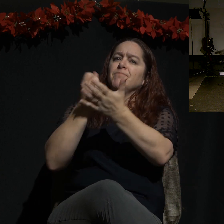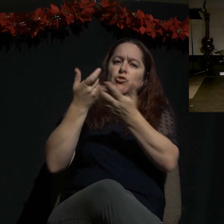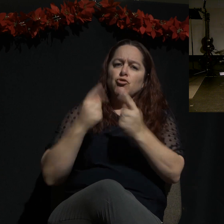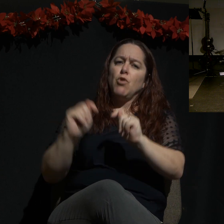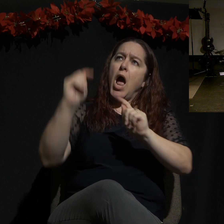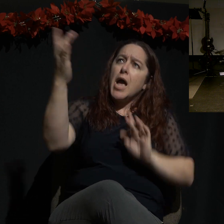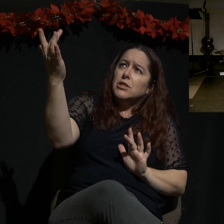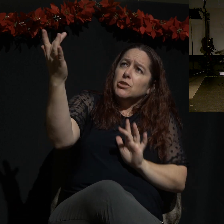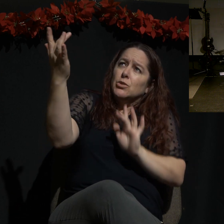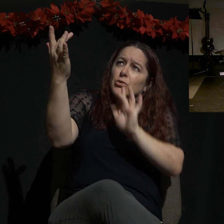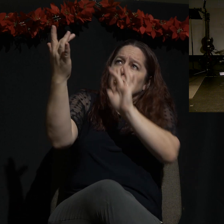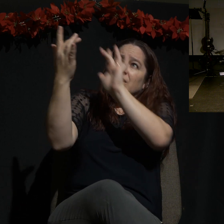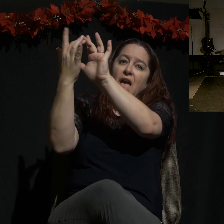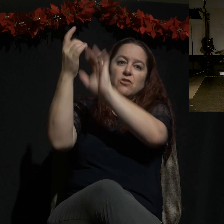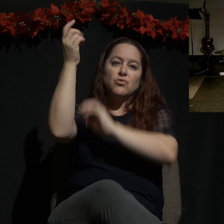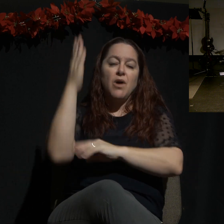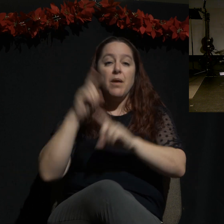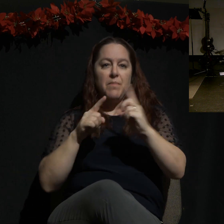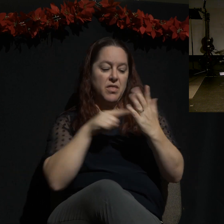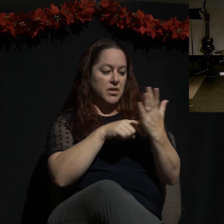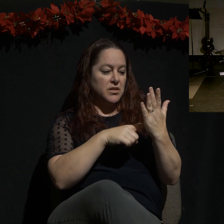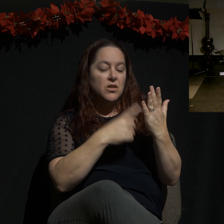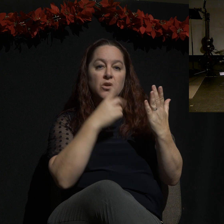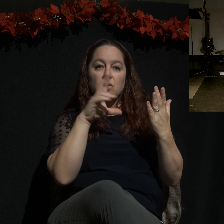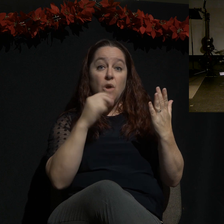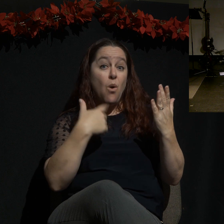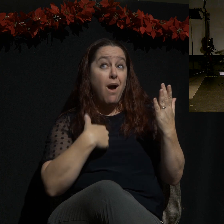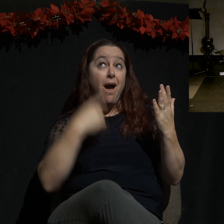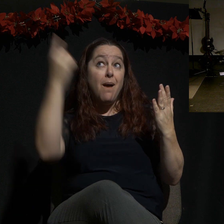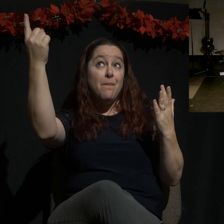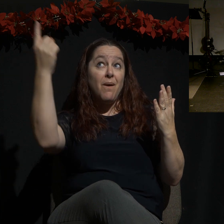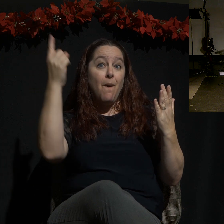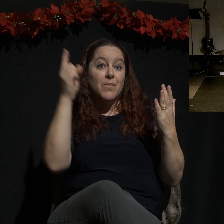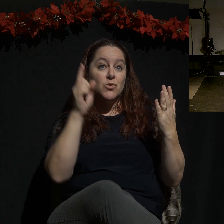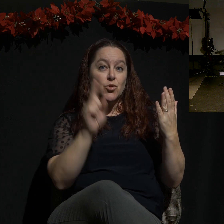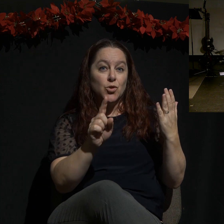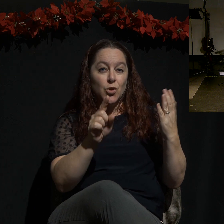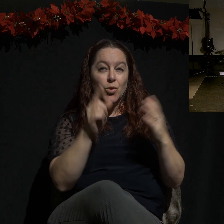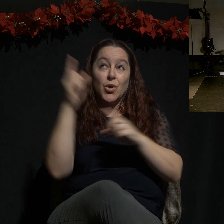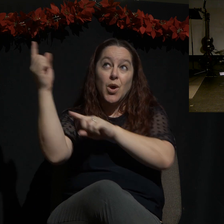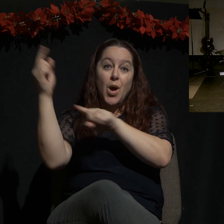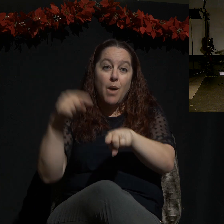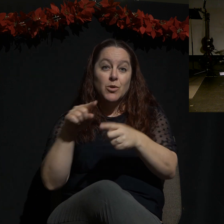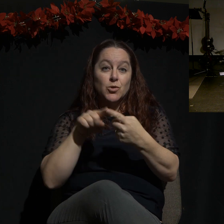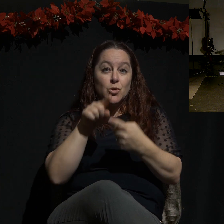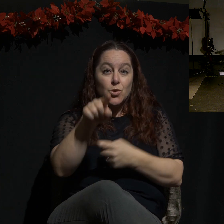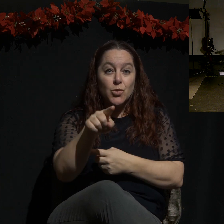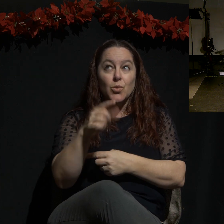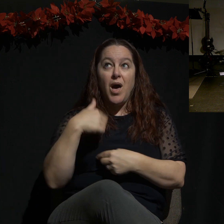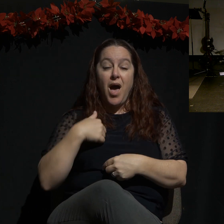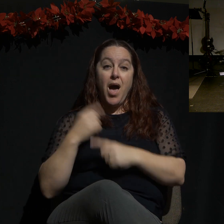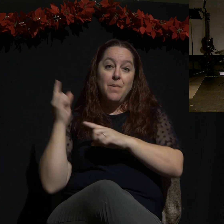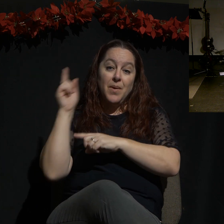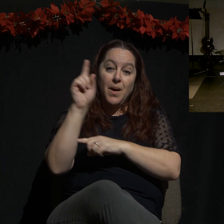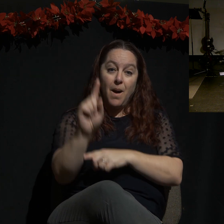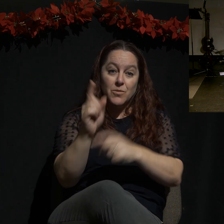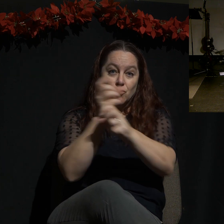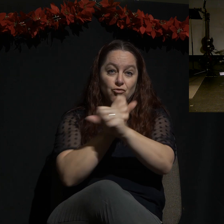God. And this was a thing that said, no, I'm coming to you. I'm coming to rescue you.